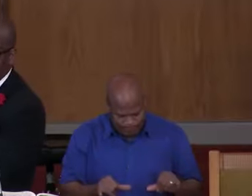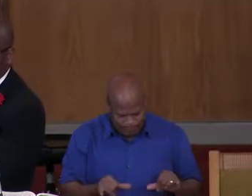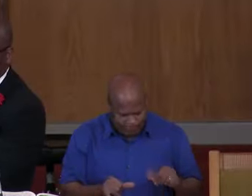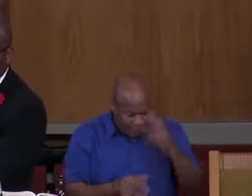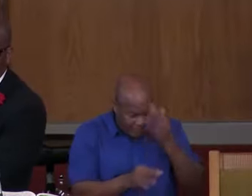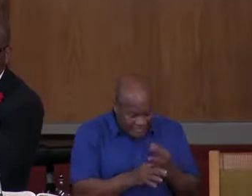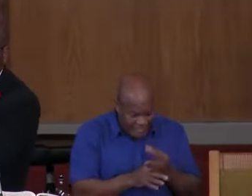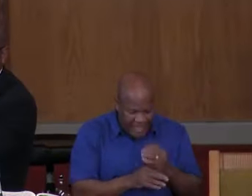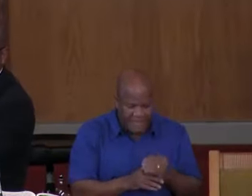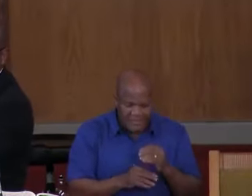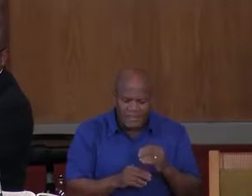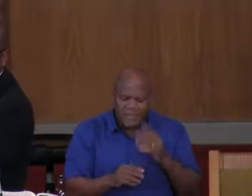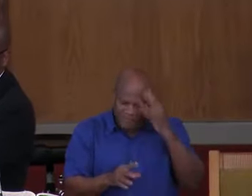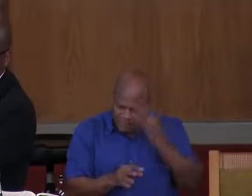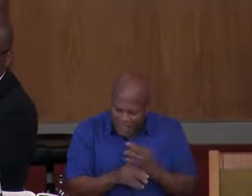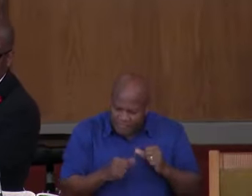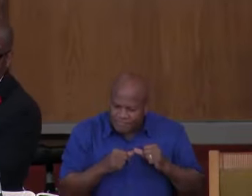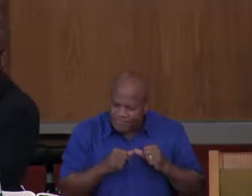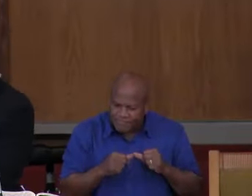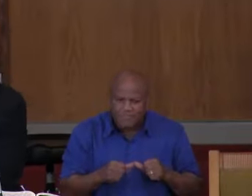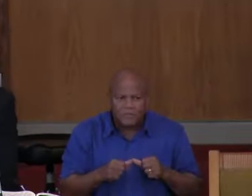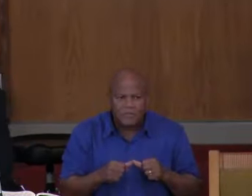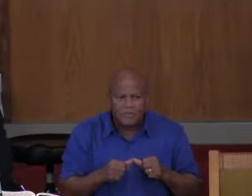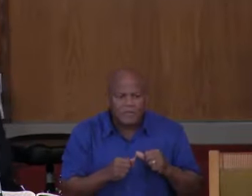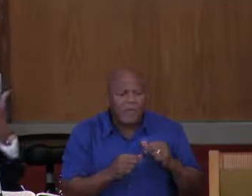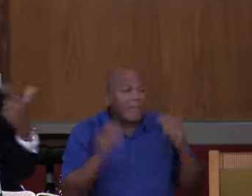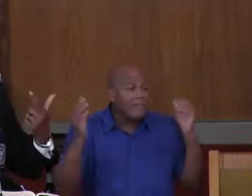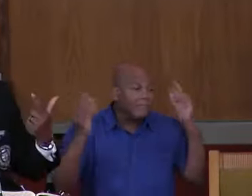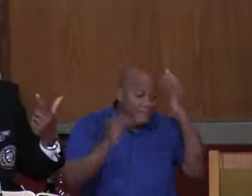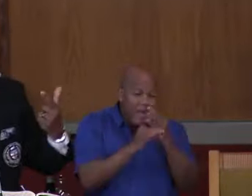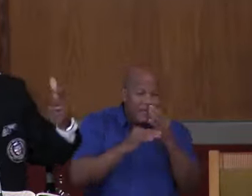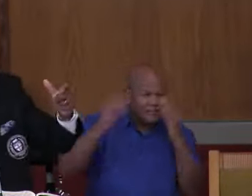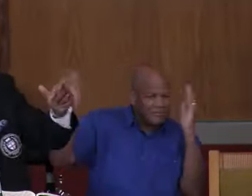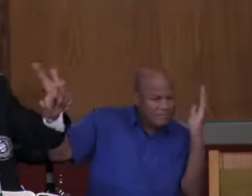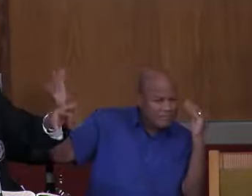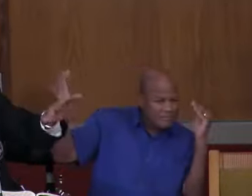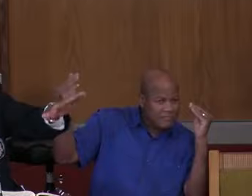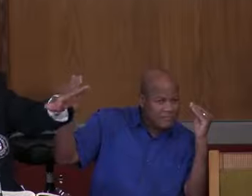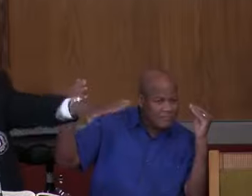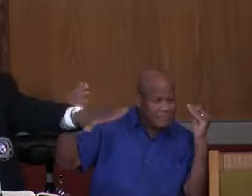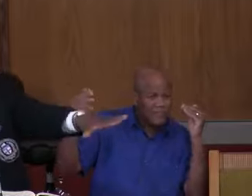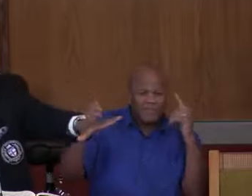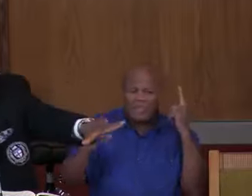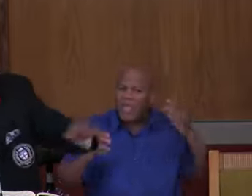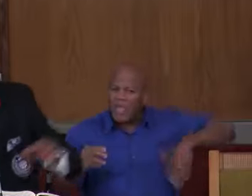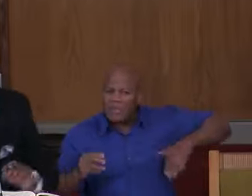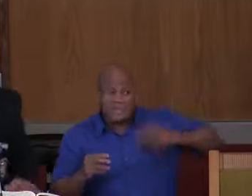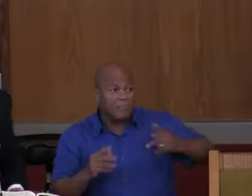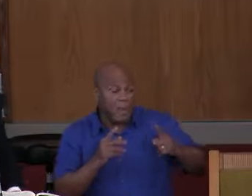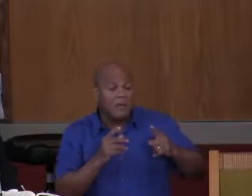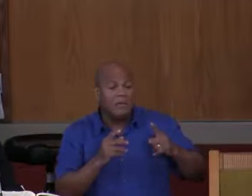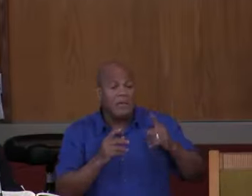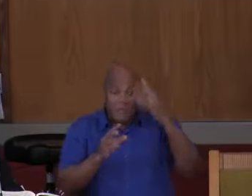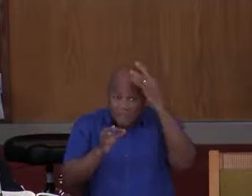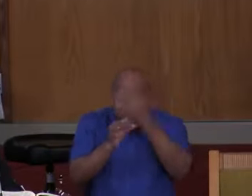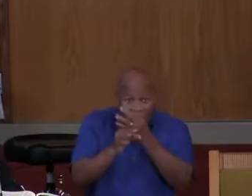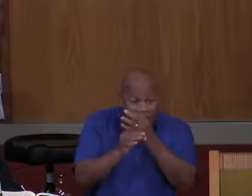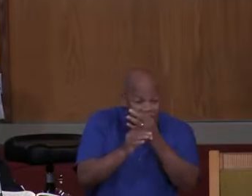is the substance of things hoped for, the evidence of things not seen. Faithfulness is how we operate in the